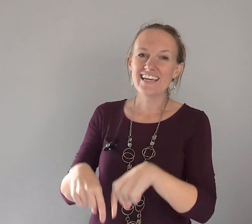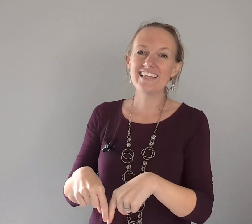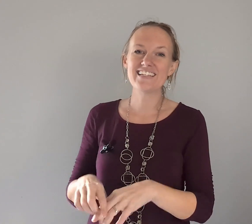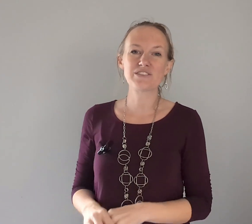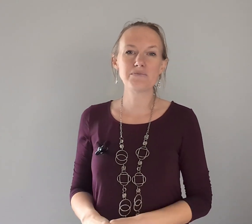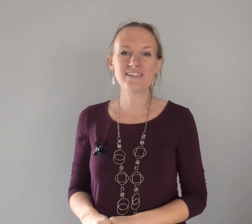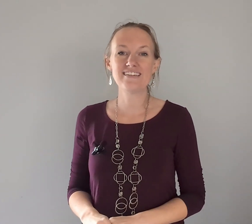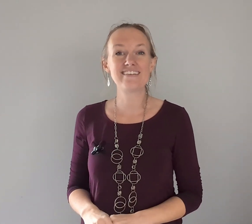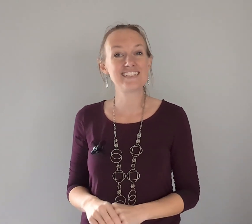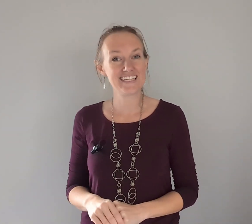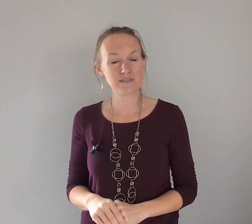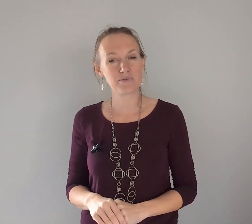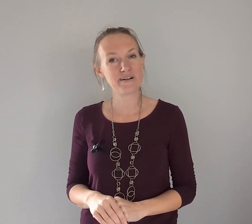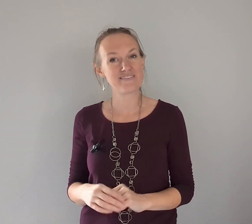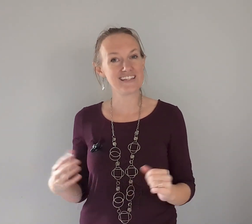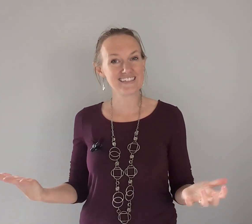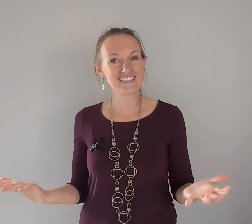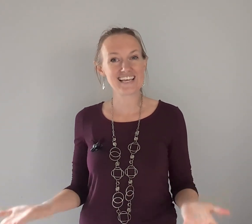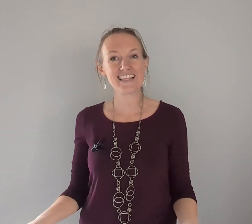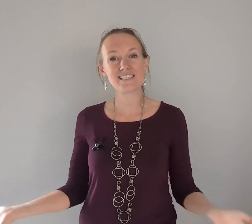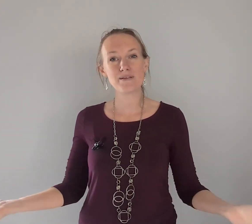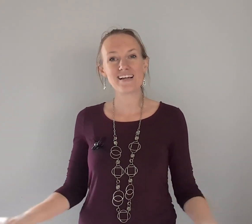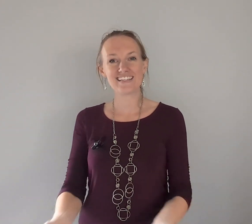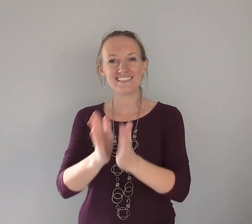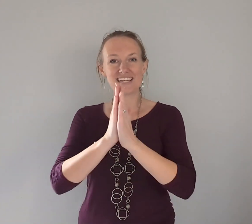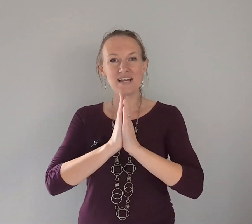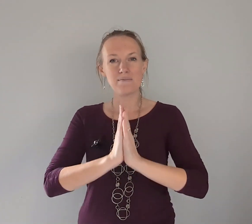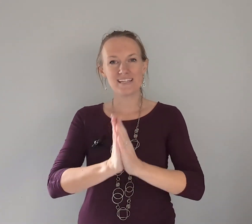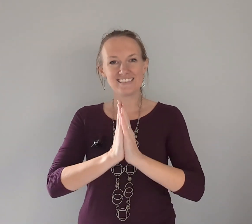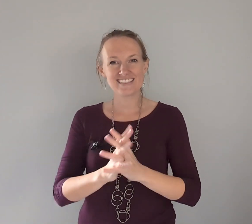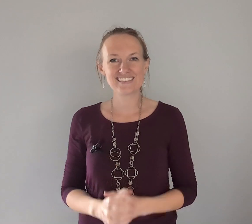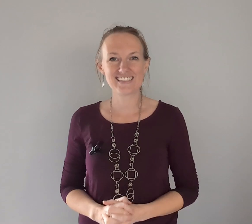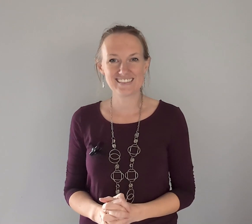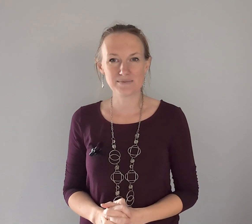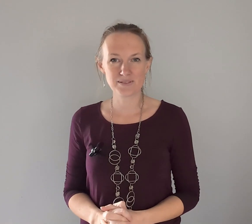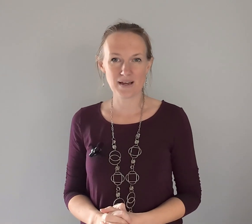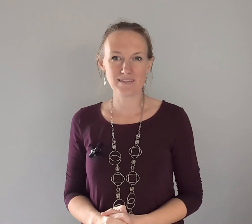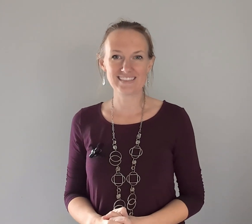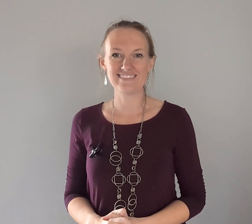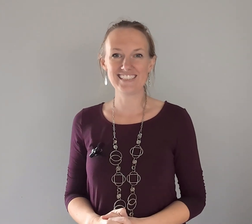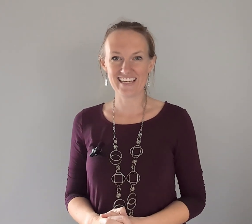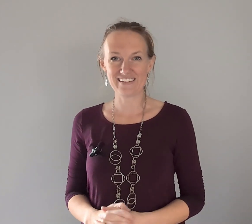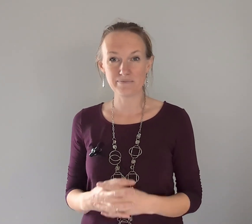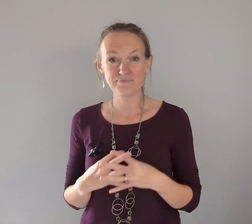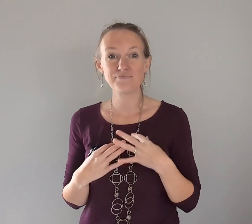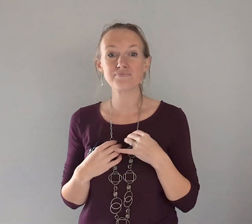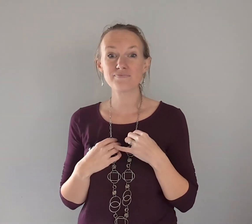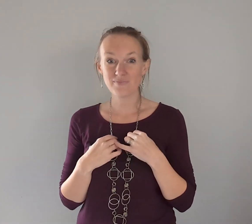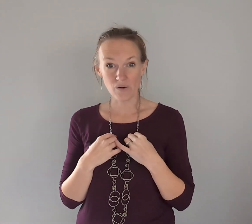in the description, there is a link to print off the lyrics. And last but not least, please consider subscribing to the channel.